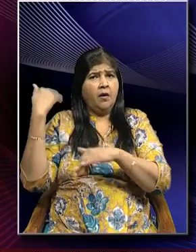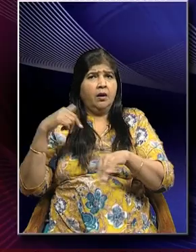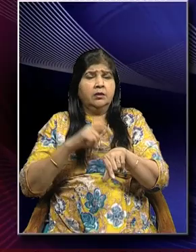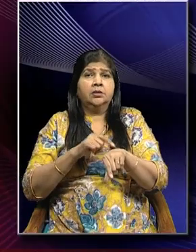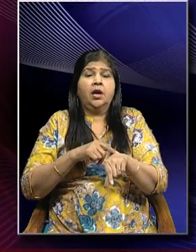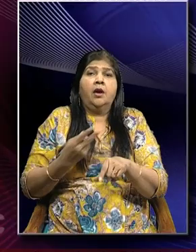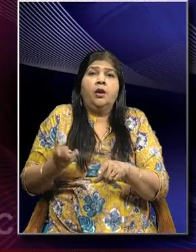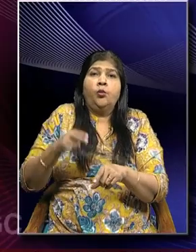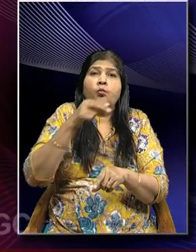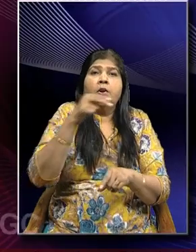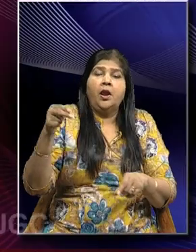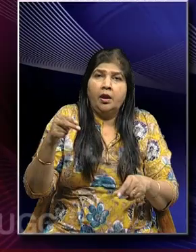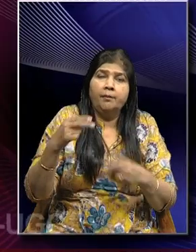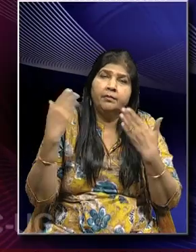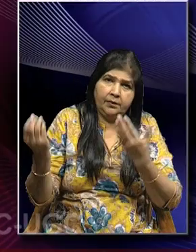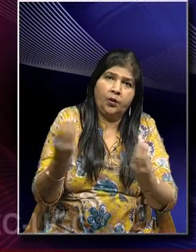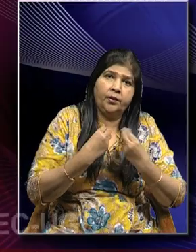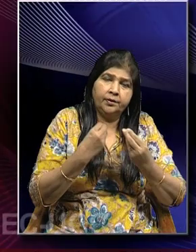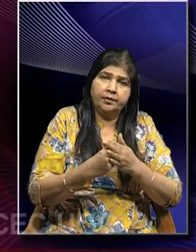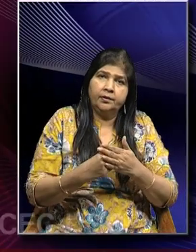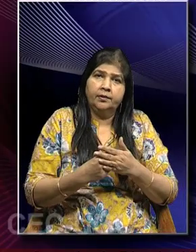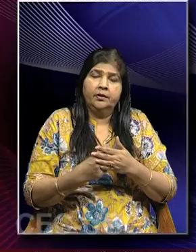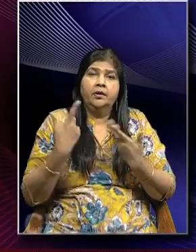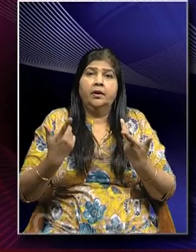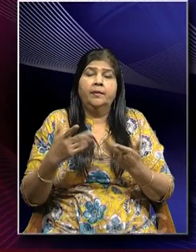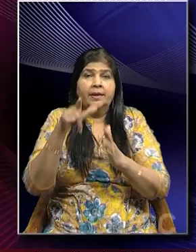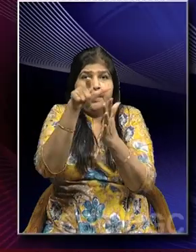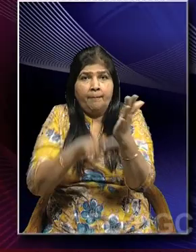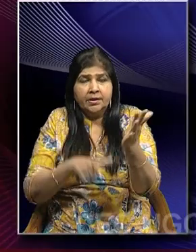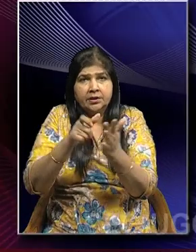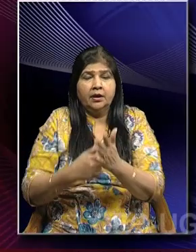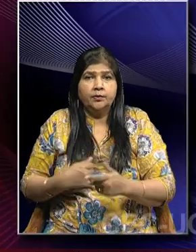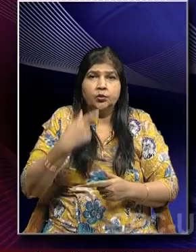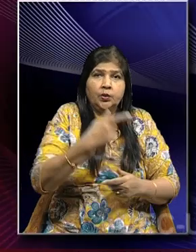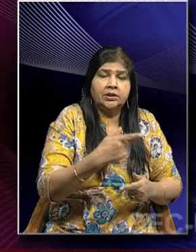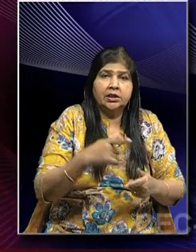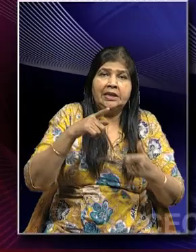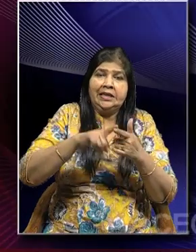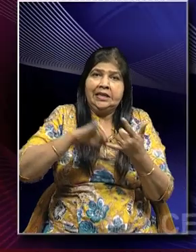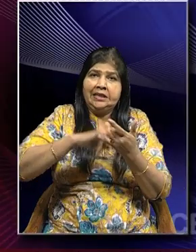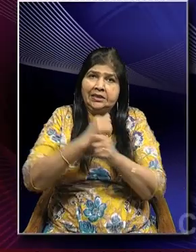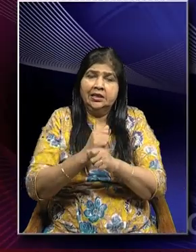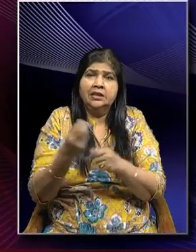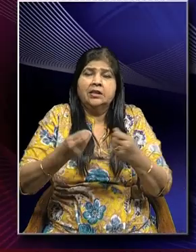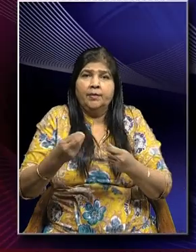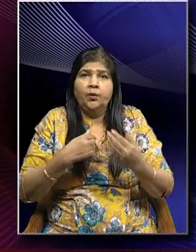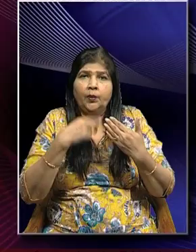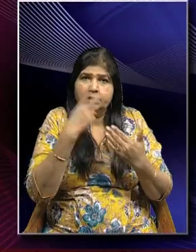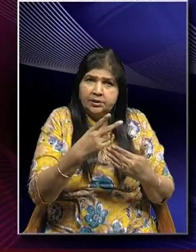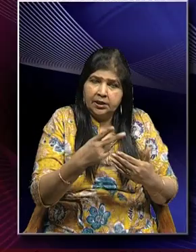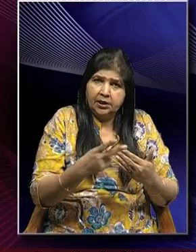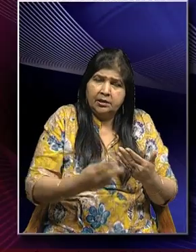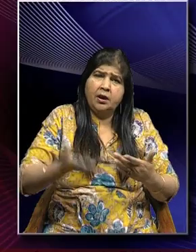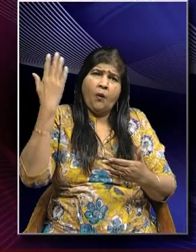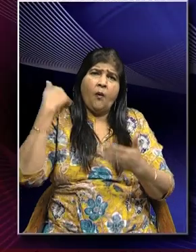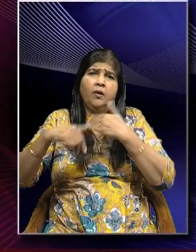name for it, that I am not denying. But whatever they are prescribing to us in the name of ESG, somehow we have been